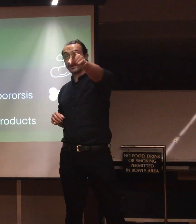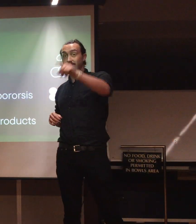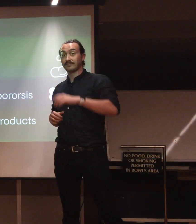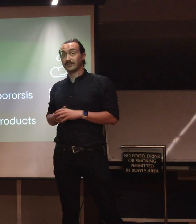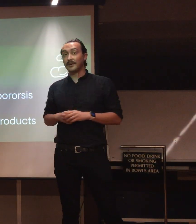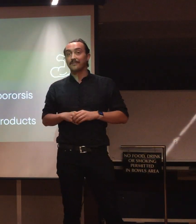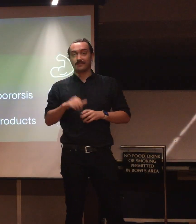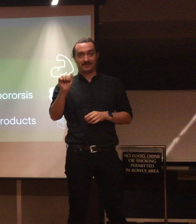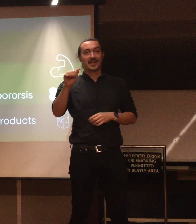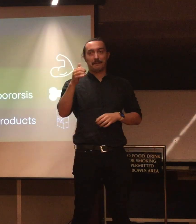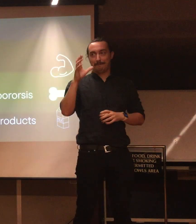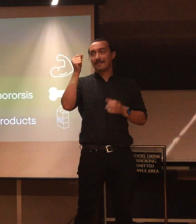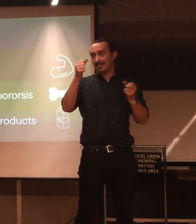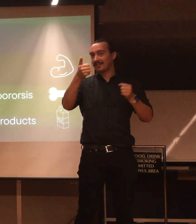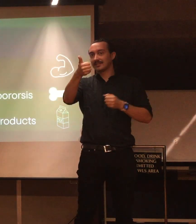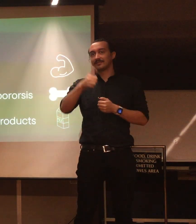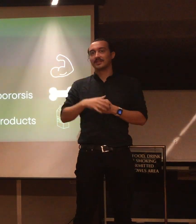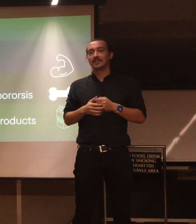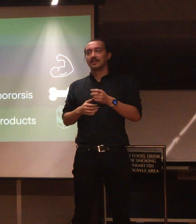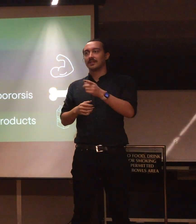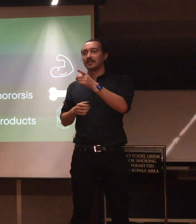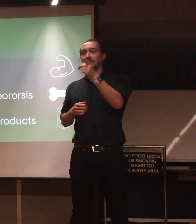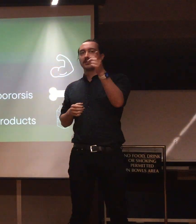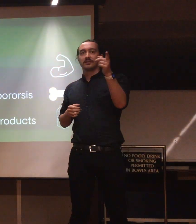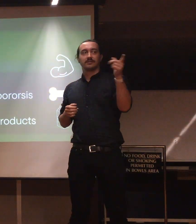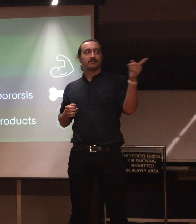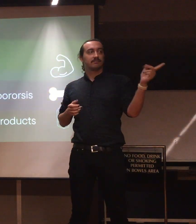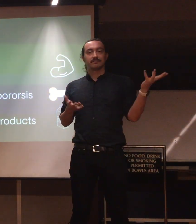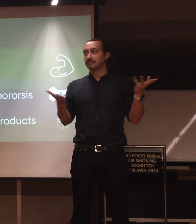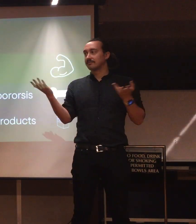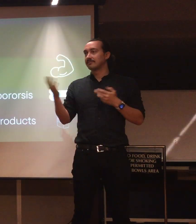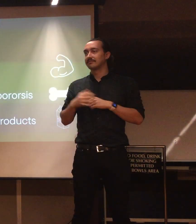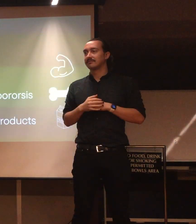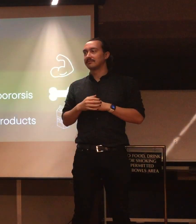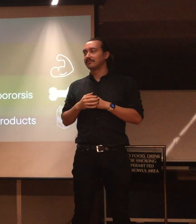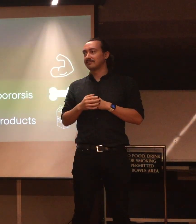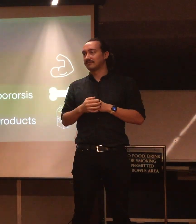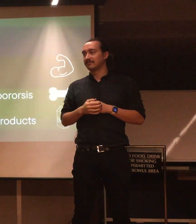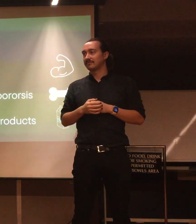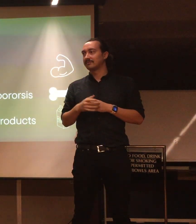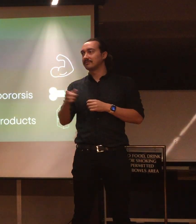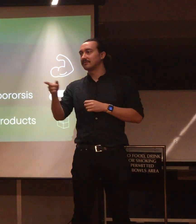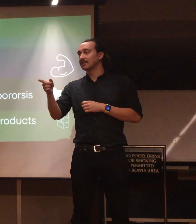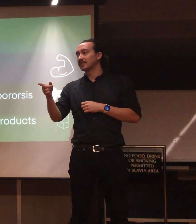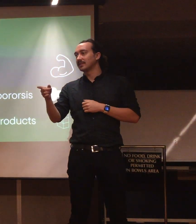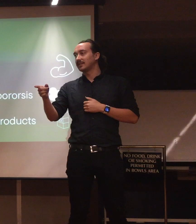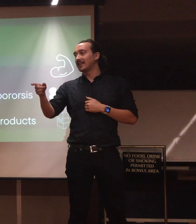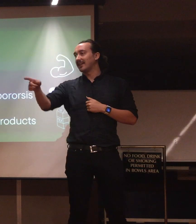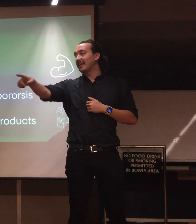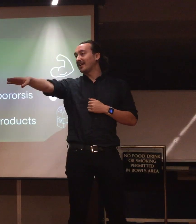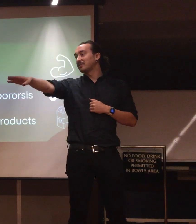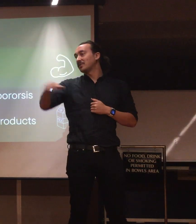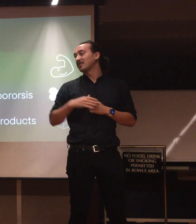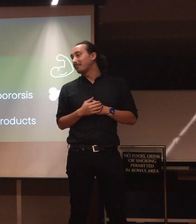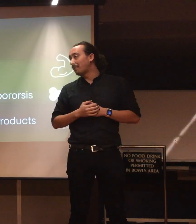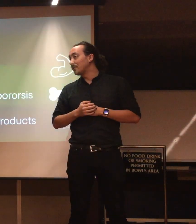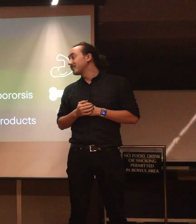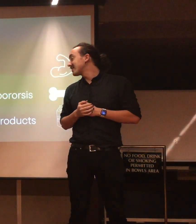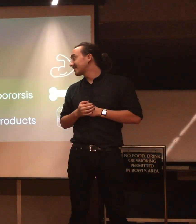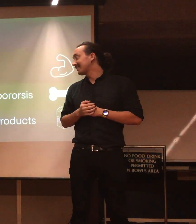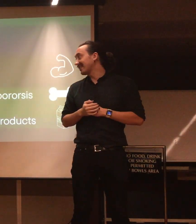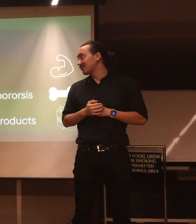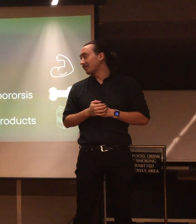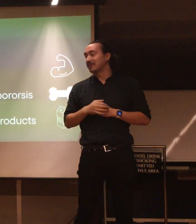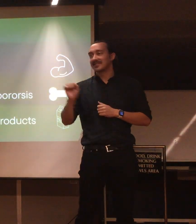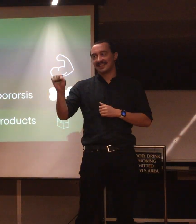Milk? Milk, yep, absolutely, yep. So most dairy products? Yeah, that helps you with your